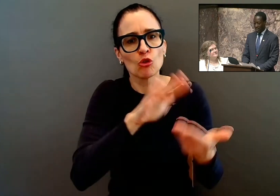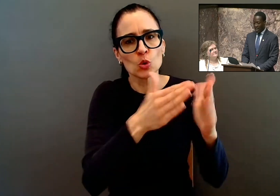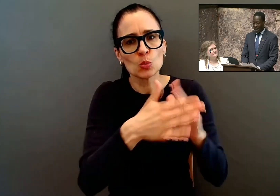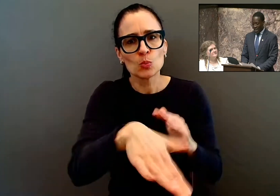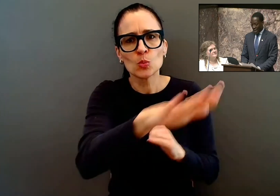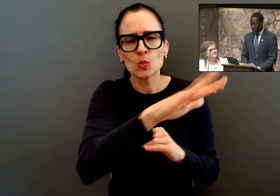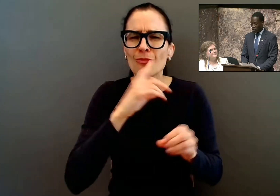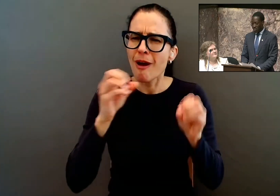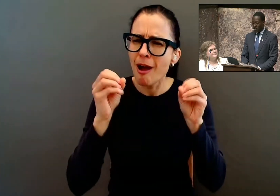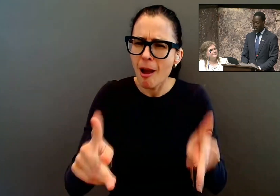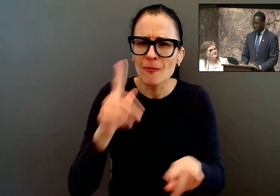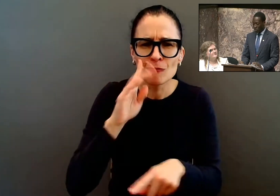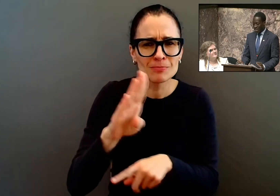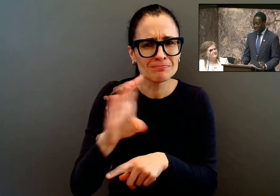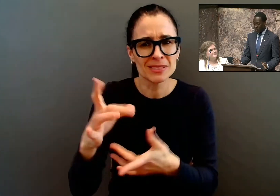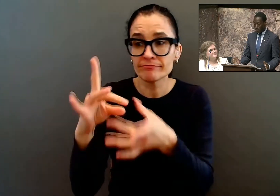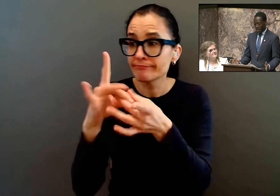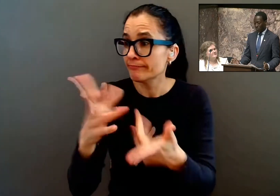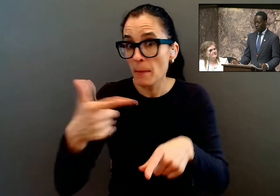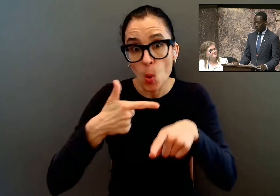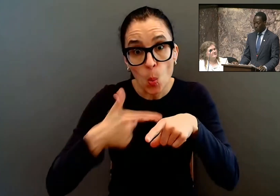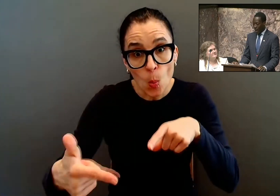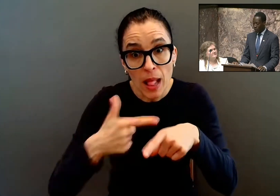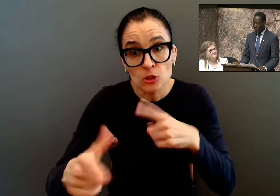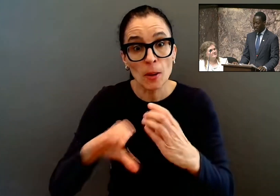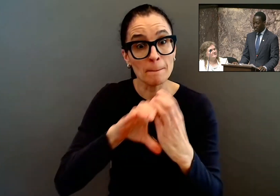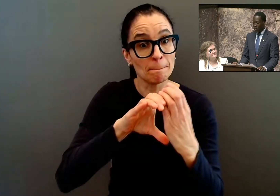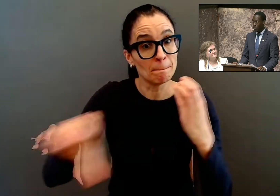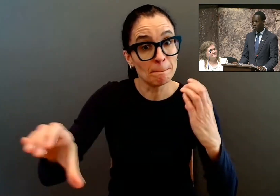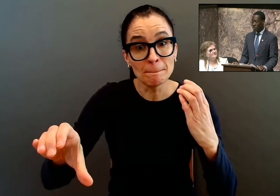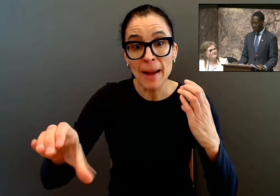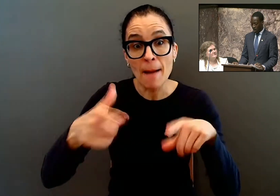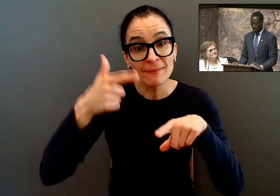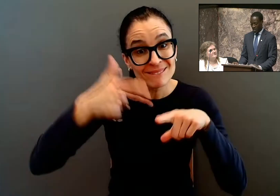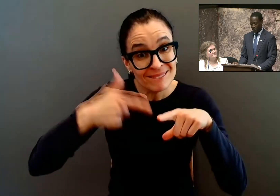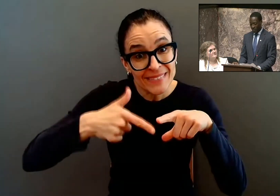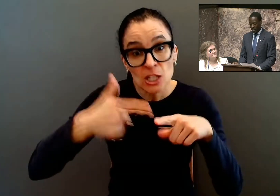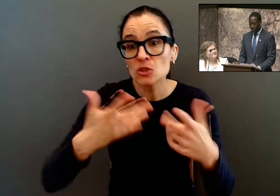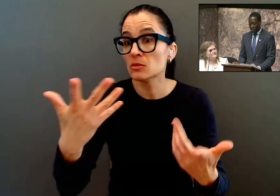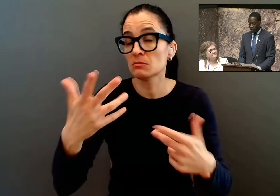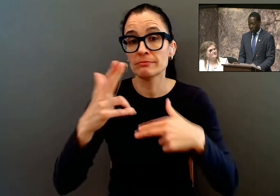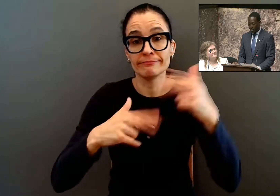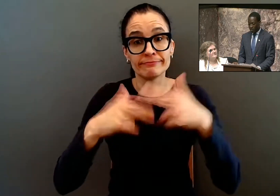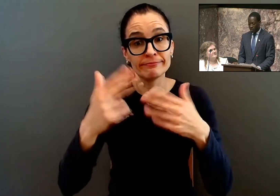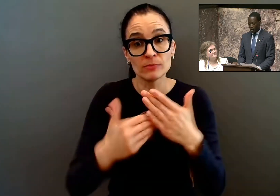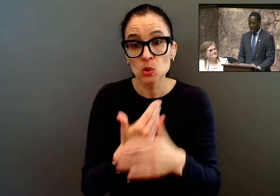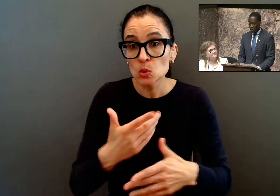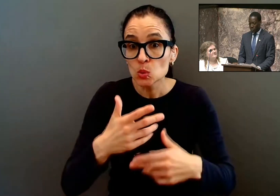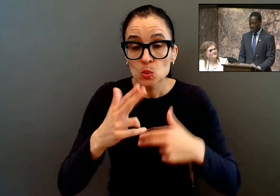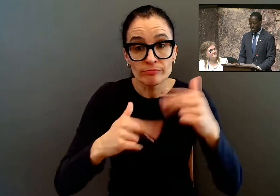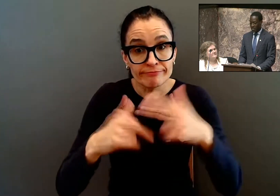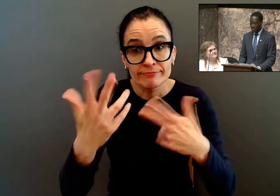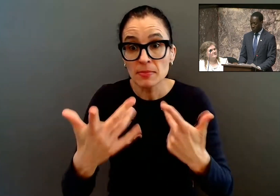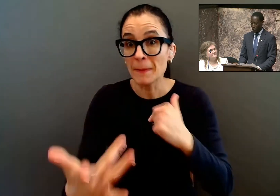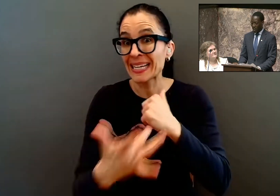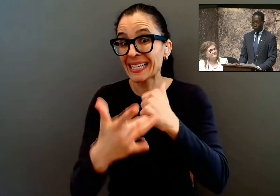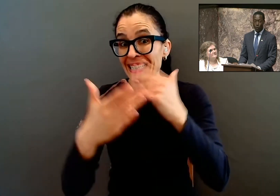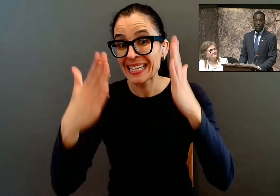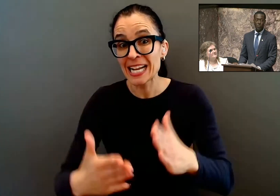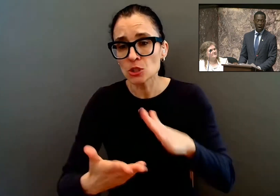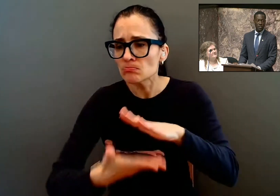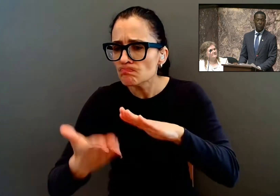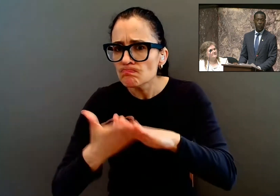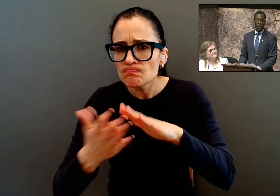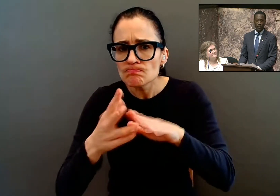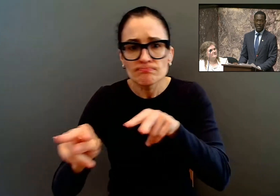fleets, engineers and tradespeople powering a zero-emission economy. Mr. Speaker, hydrogen is a symbol of